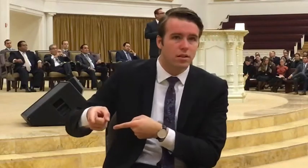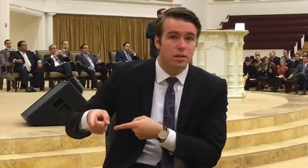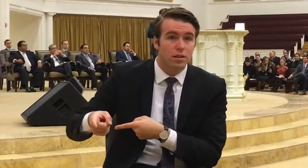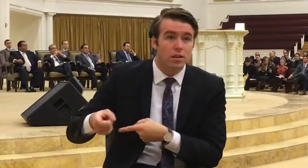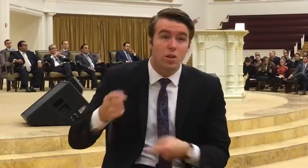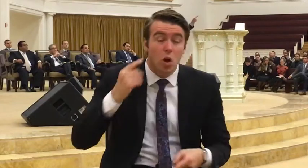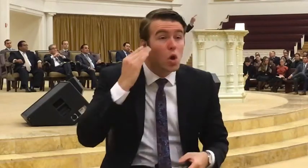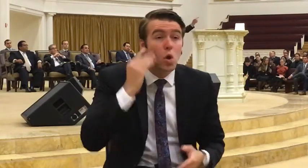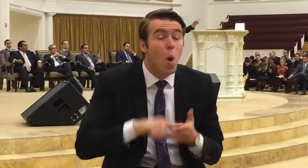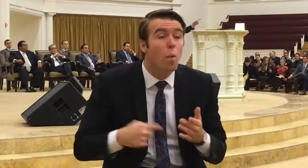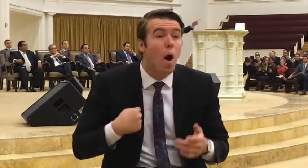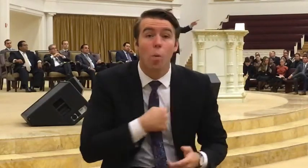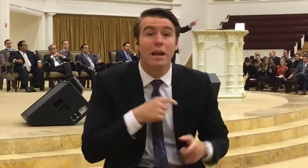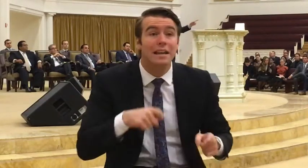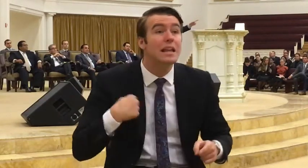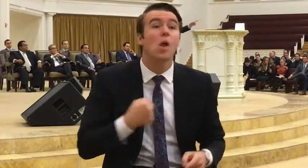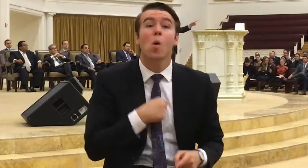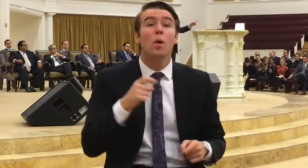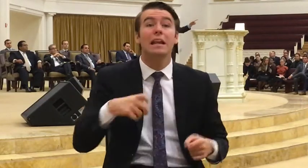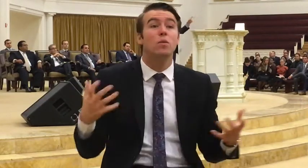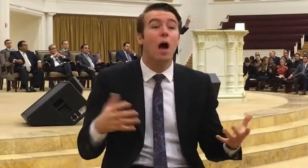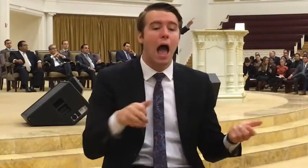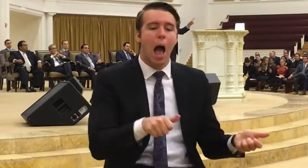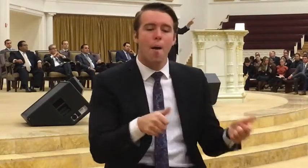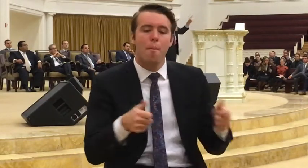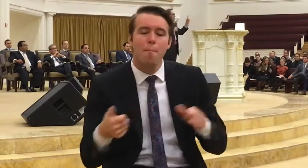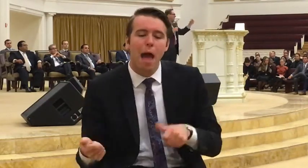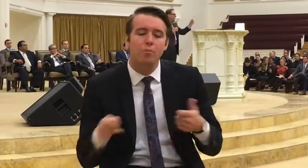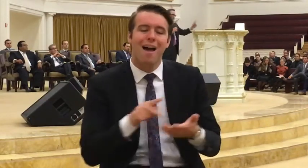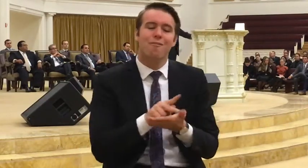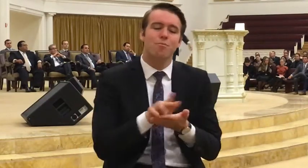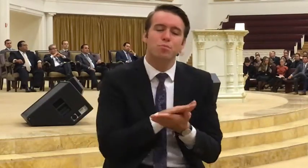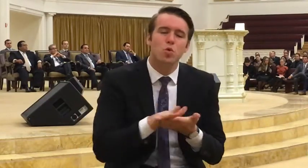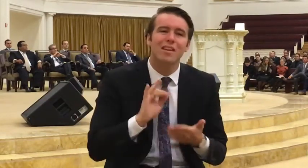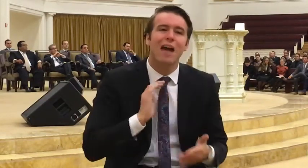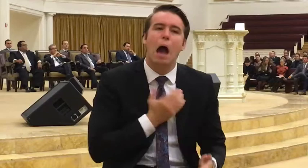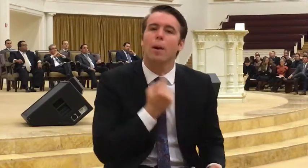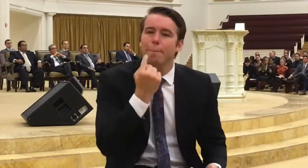You know what we need? We need a baptism of purity of our mouth.